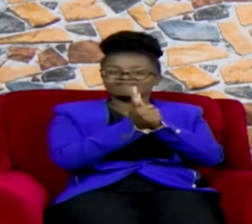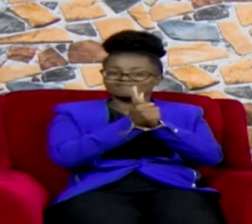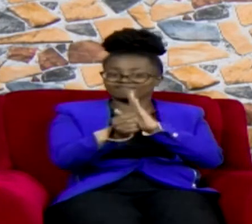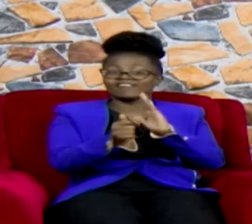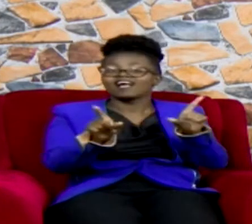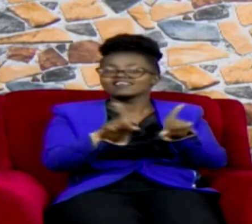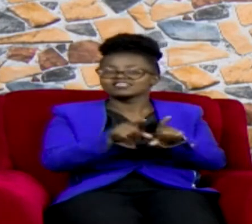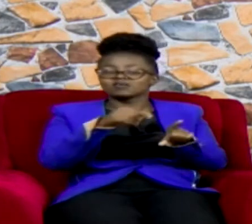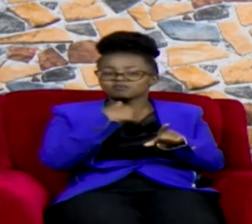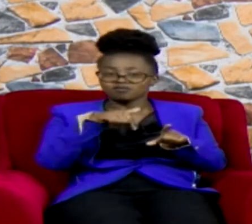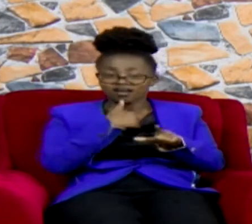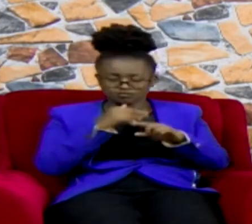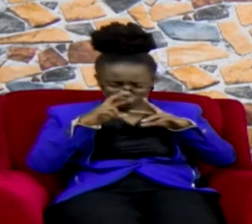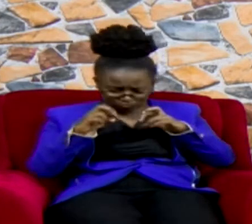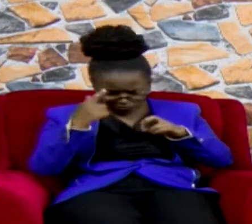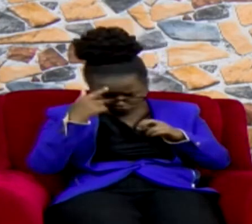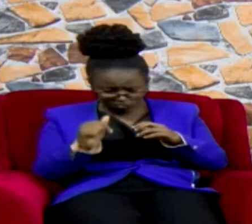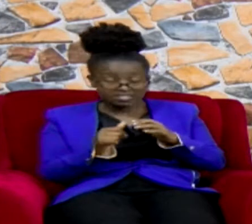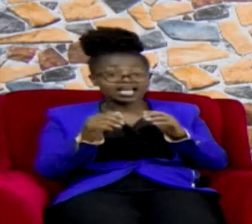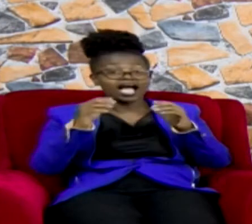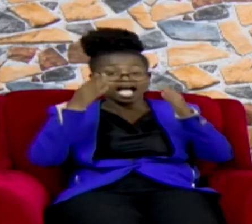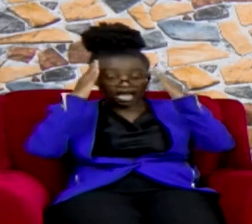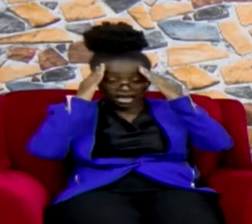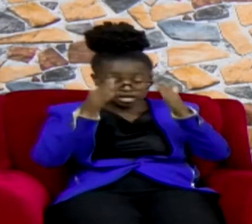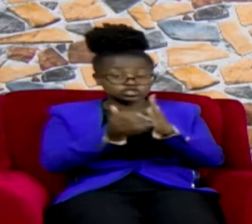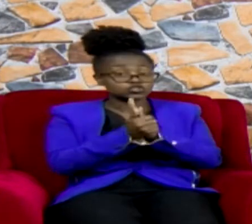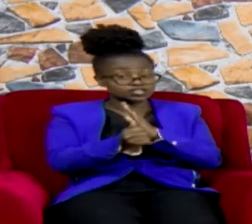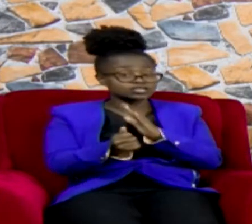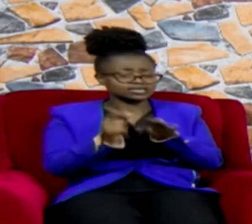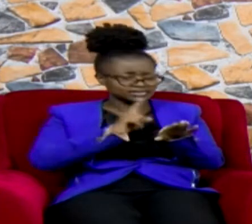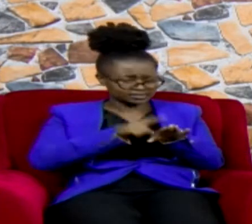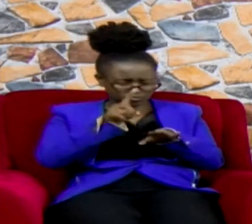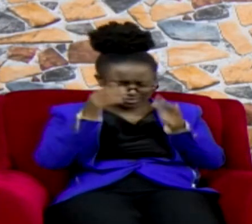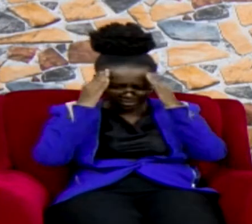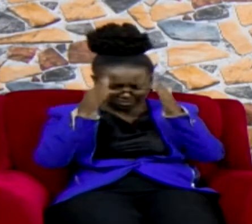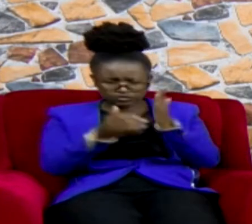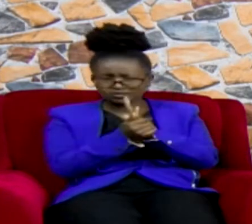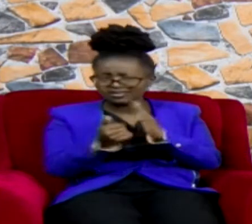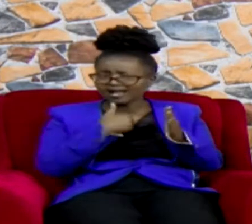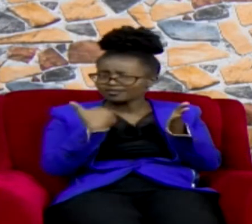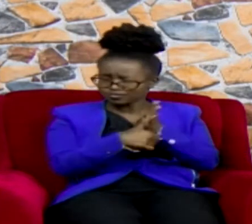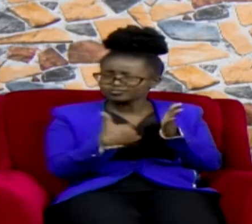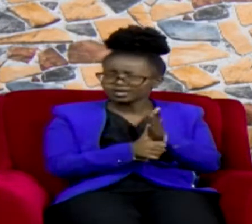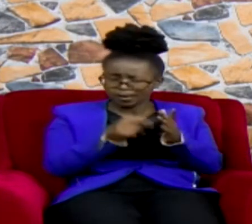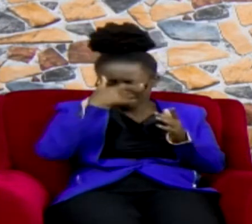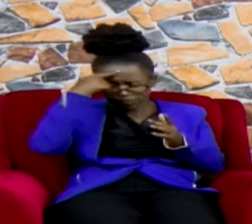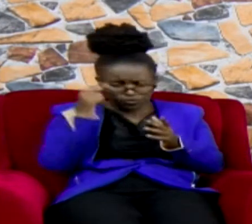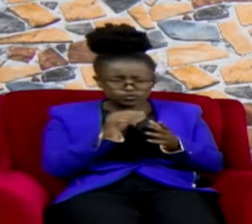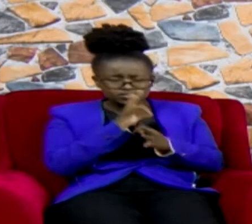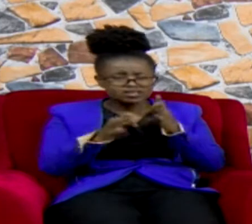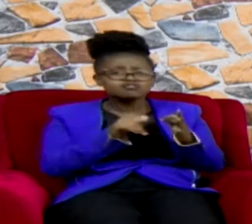also have to assess the attention skills. Okay. When we see that the attention skill has issues, because if you have